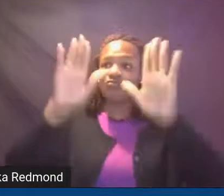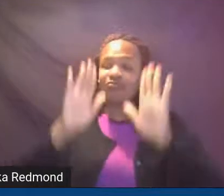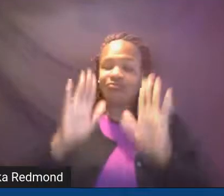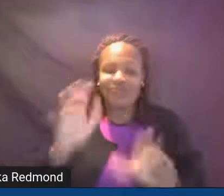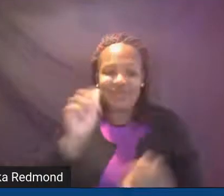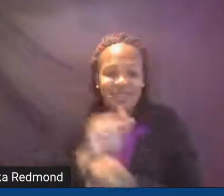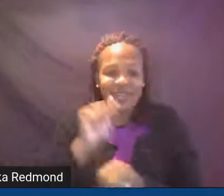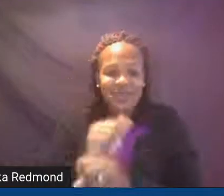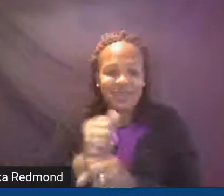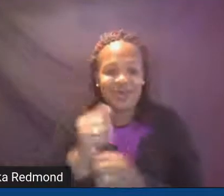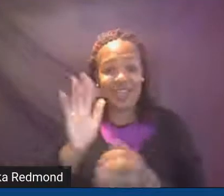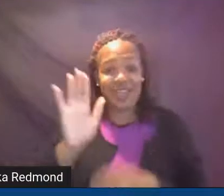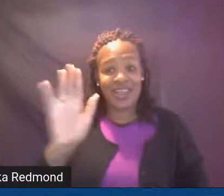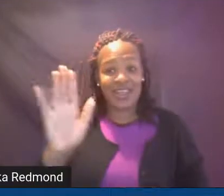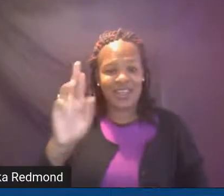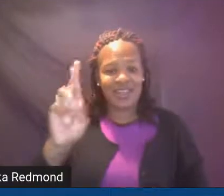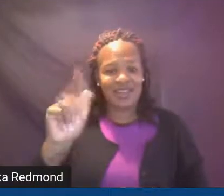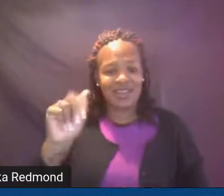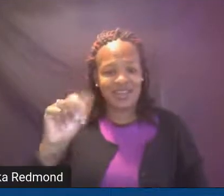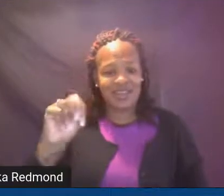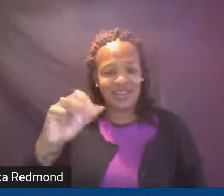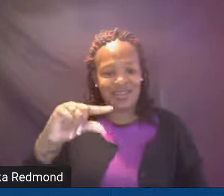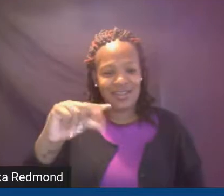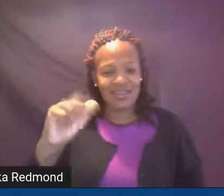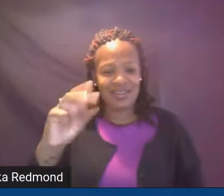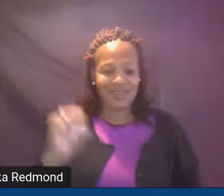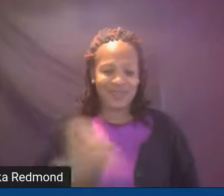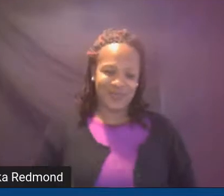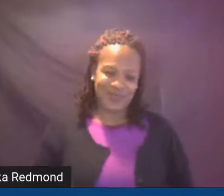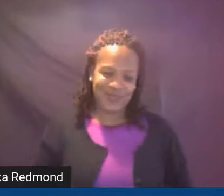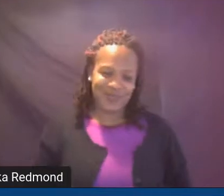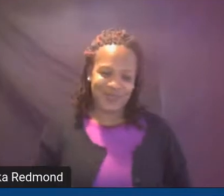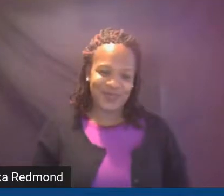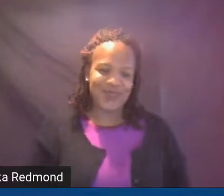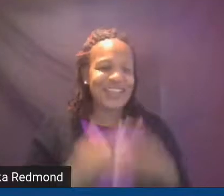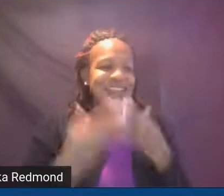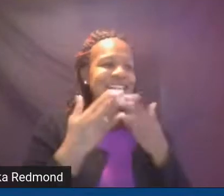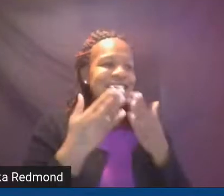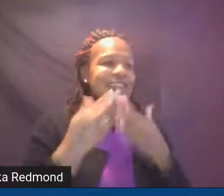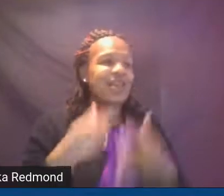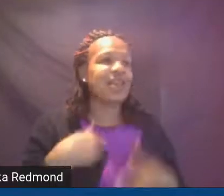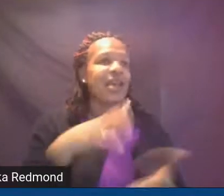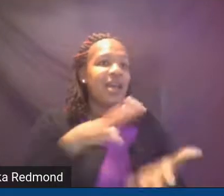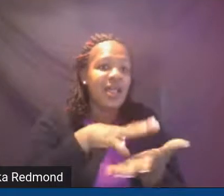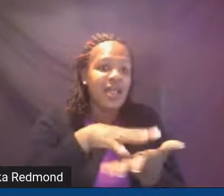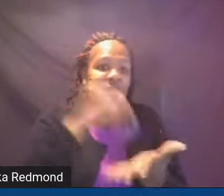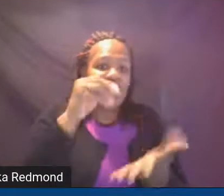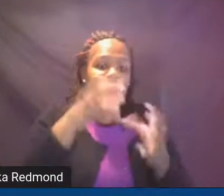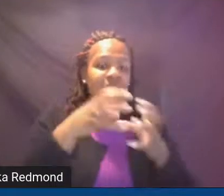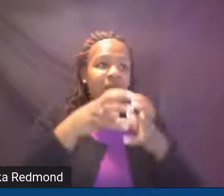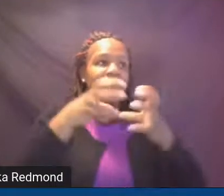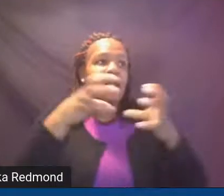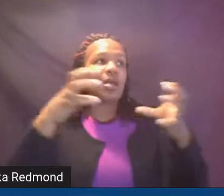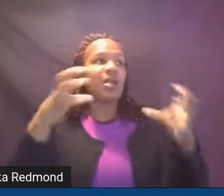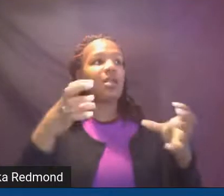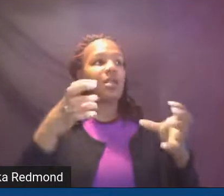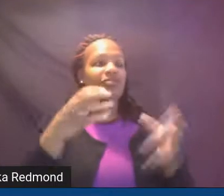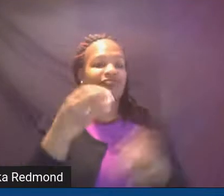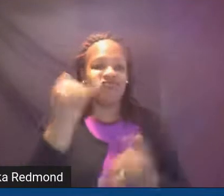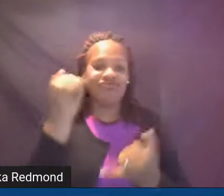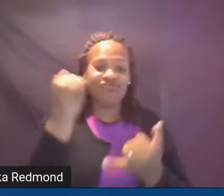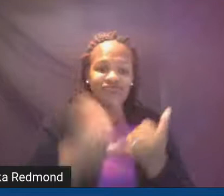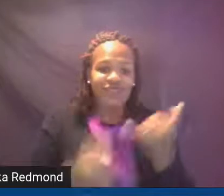really important stuff. Thank you. And I have learned a lot in last, I think, 3 months of interaction with